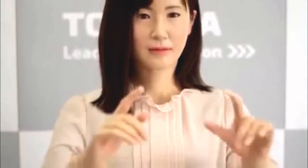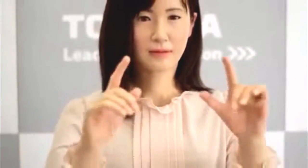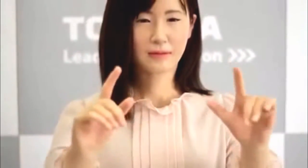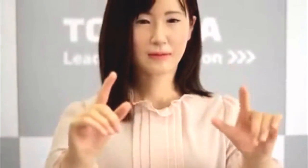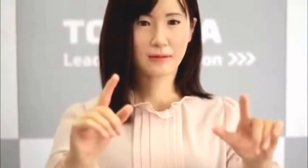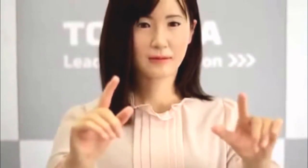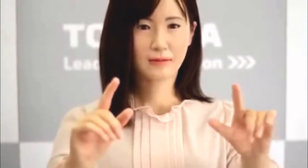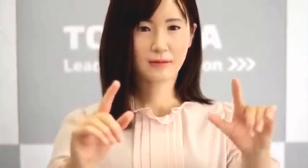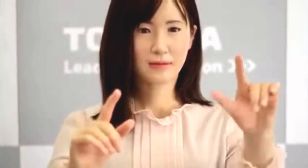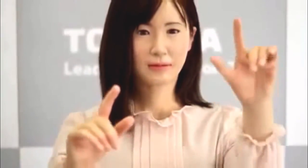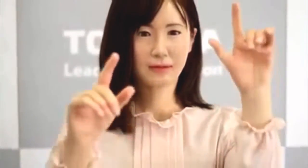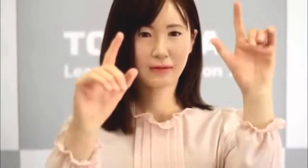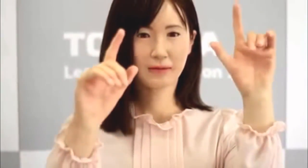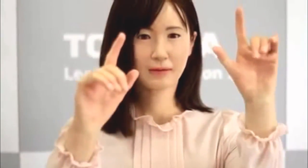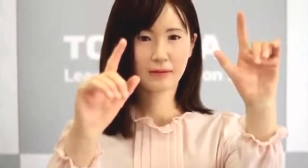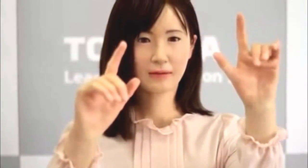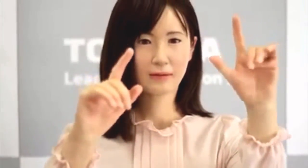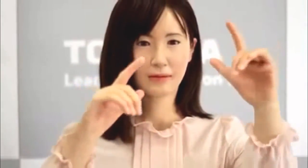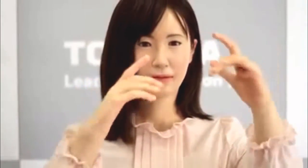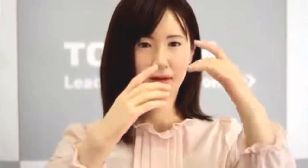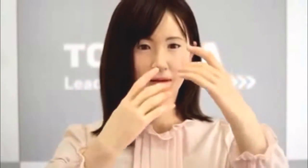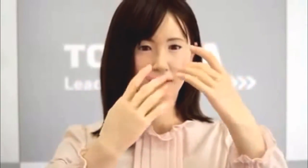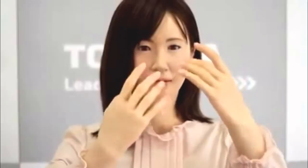looks beyond immediate horizons and wants